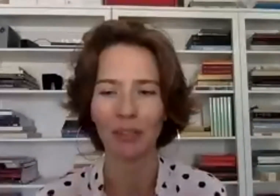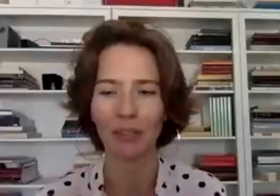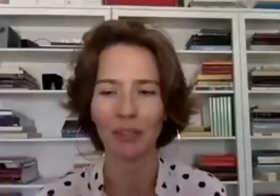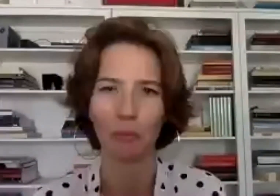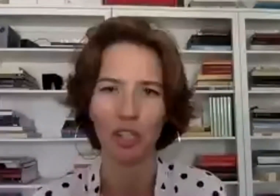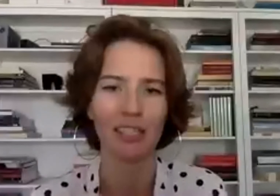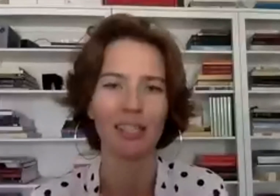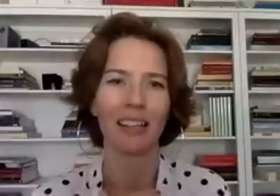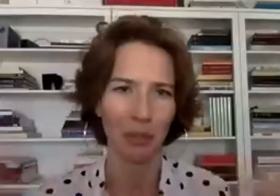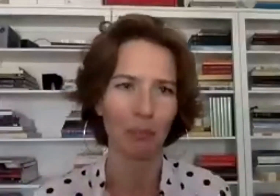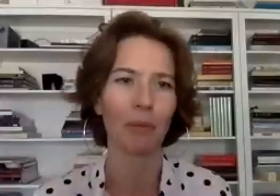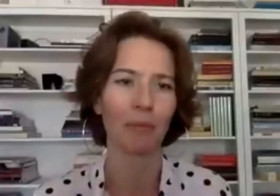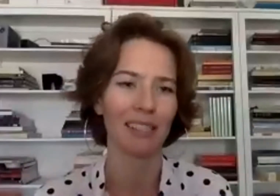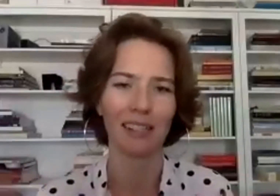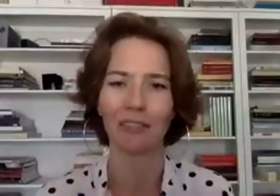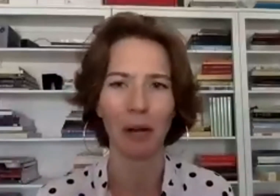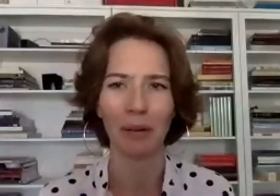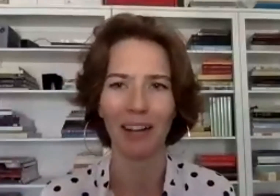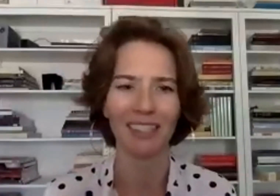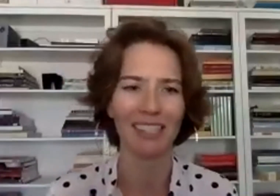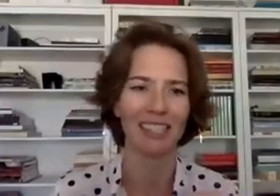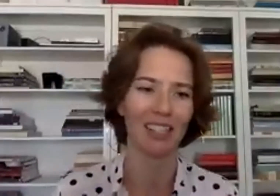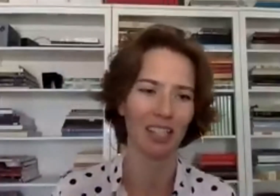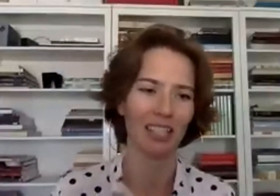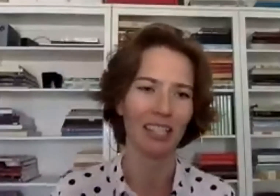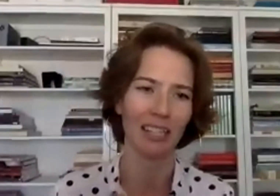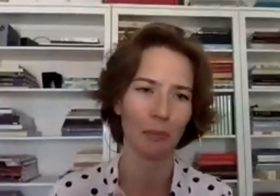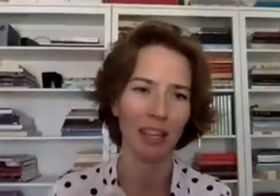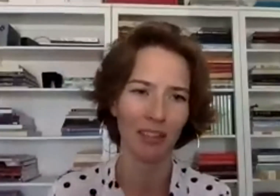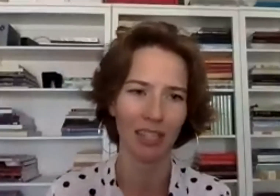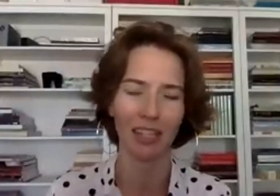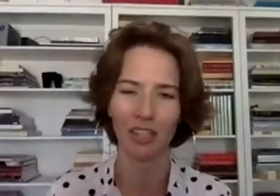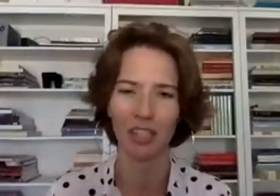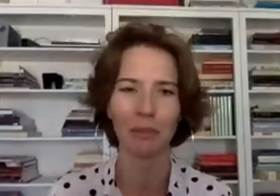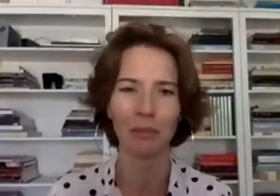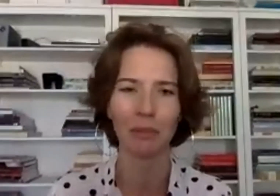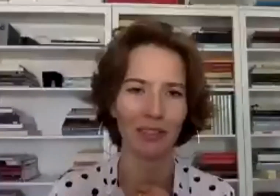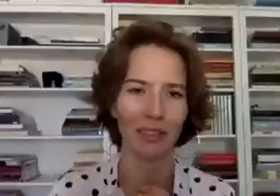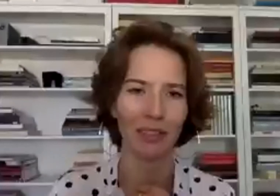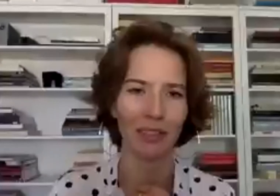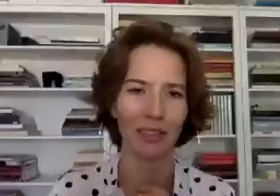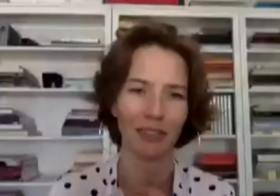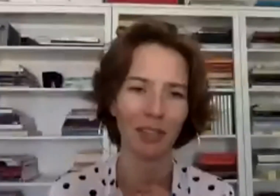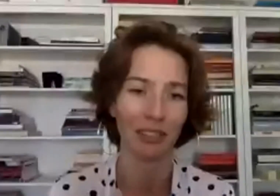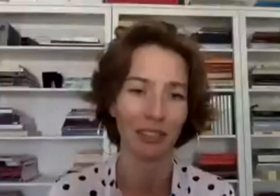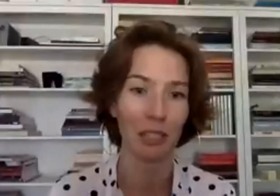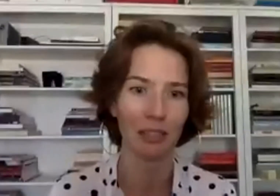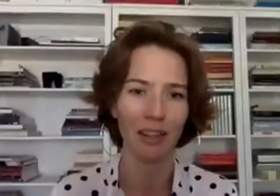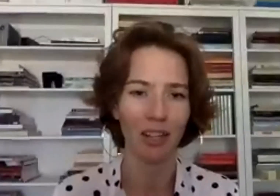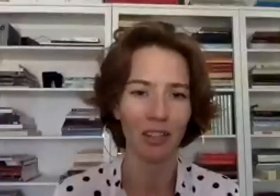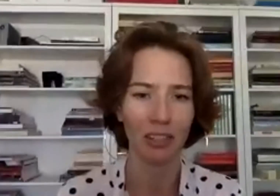about the continuum, which is the purpose of why we're having this discussion today, is making those connections between the pieces